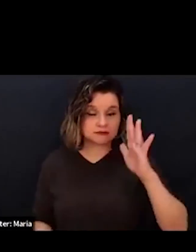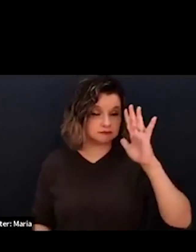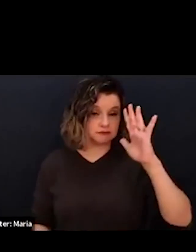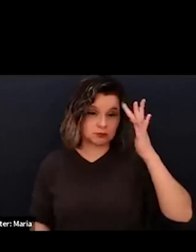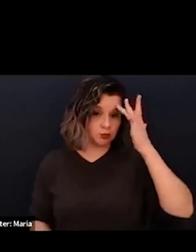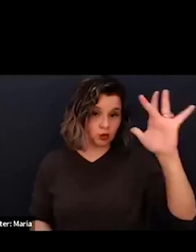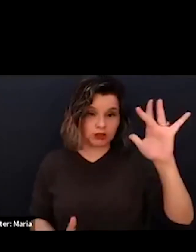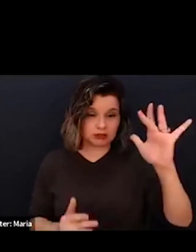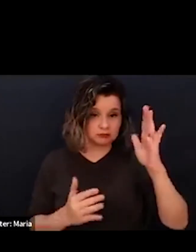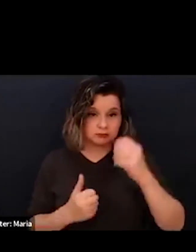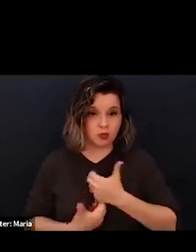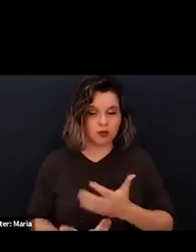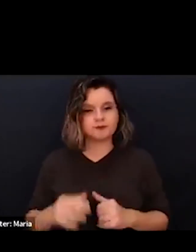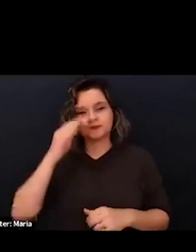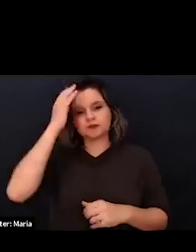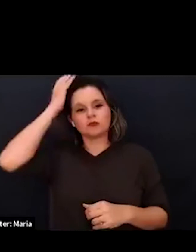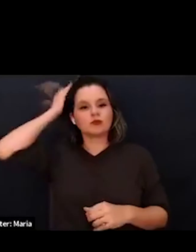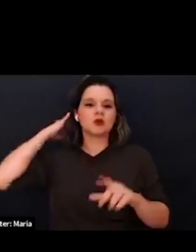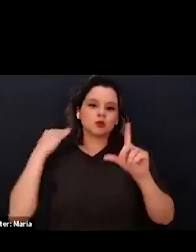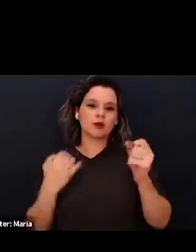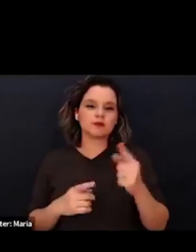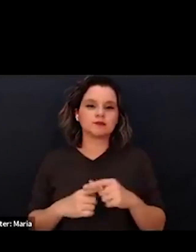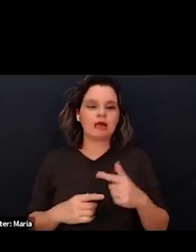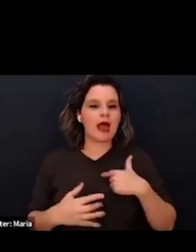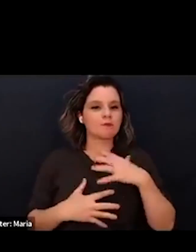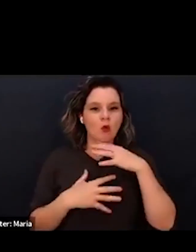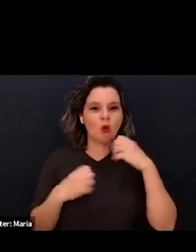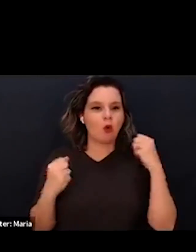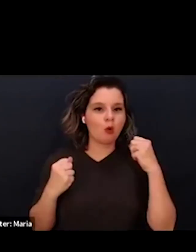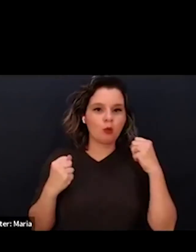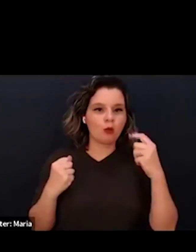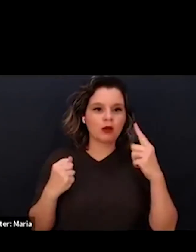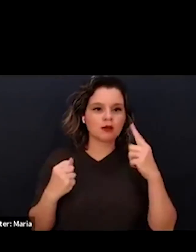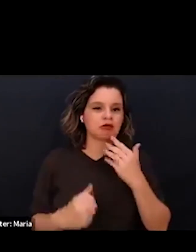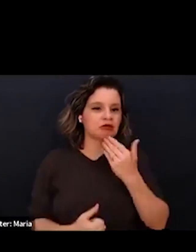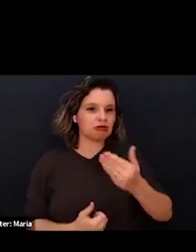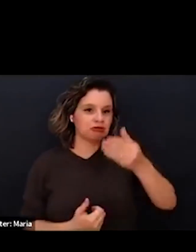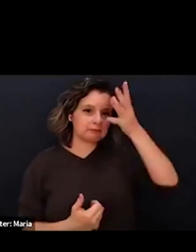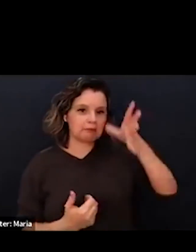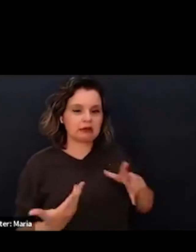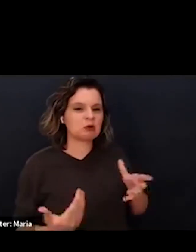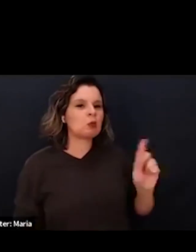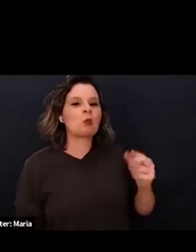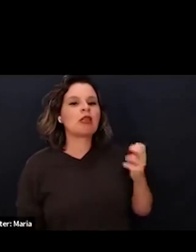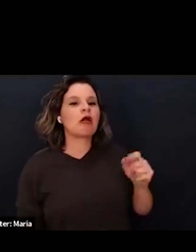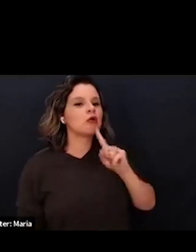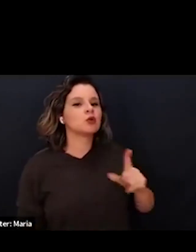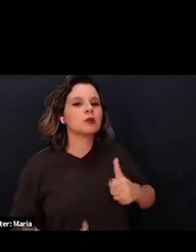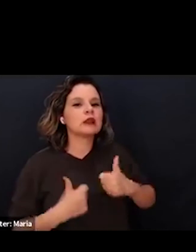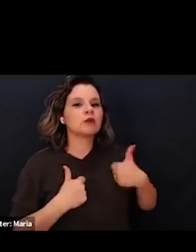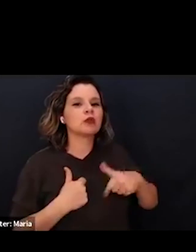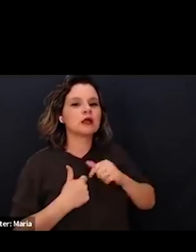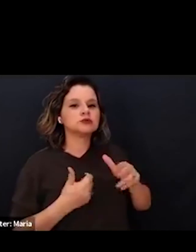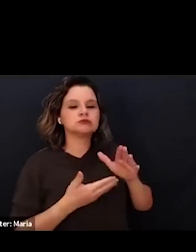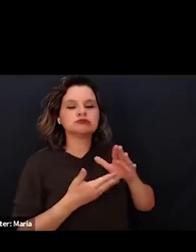piece that she released in 2011. I am over the passivity of good men. Where the hell are you? You live with us, make love with